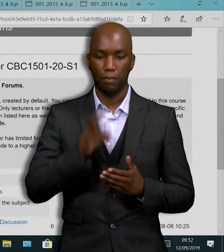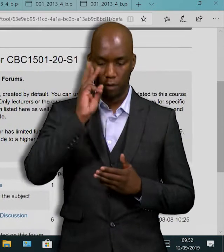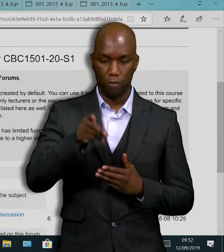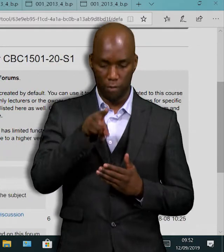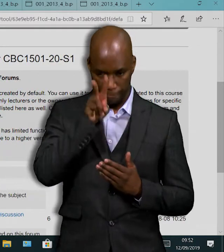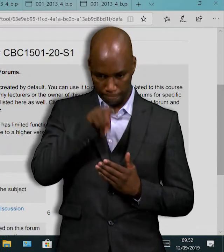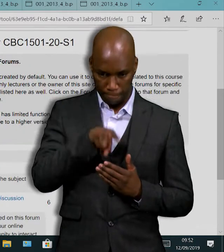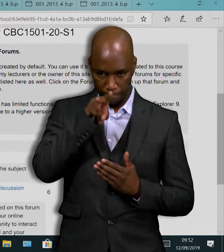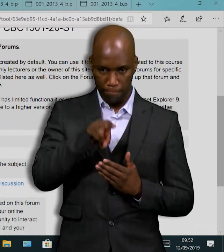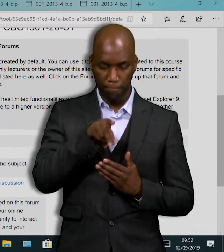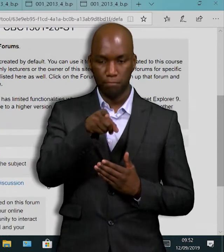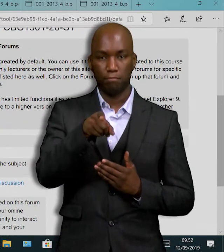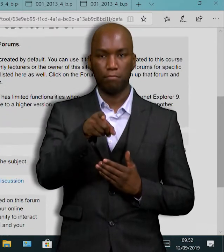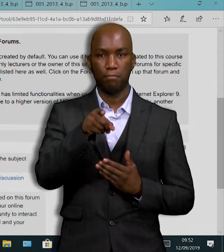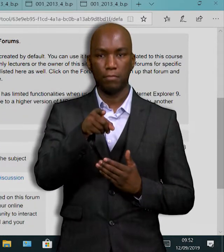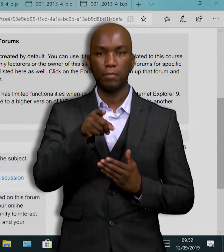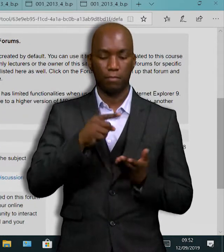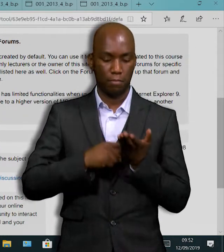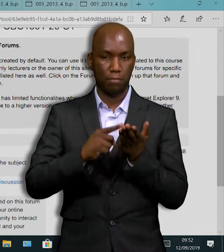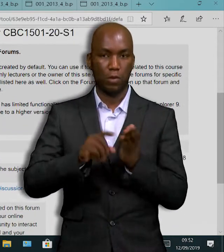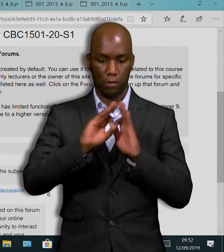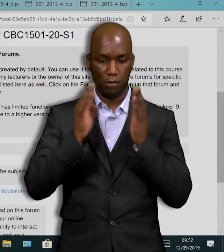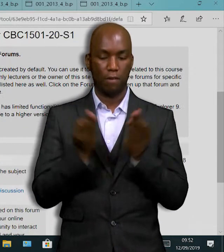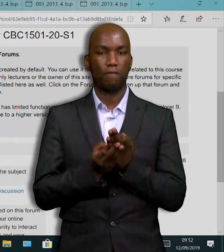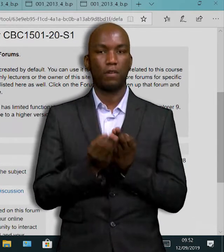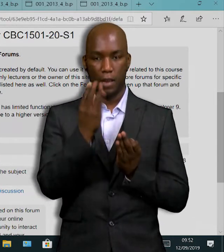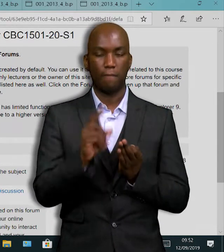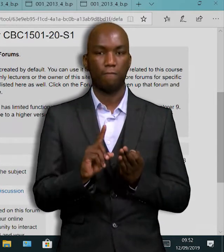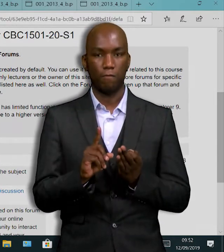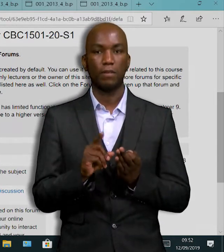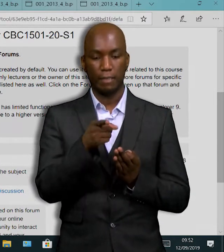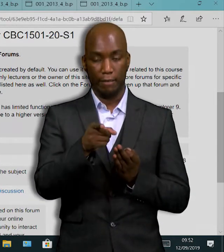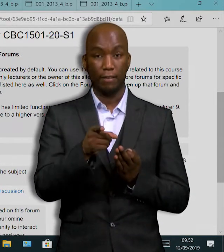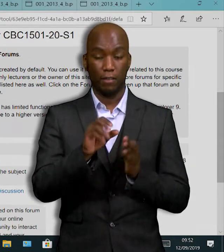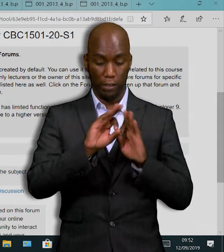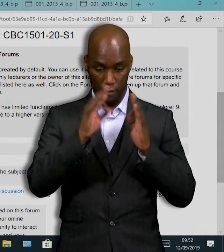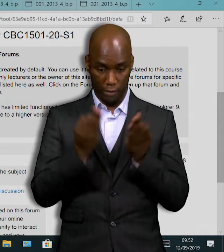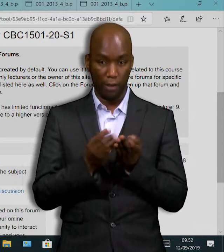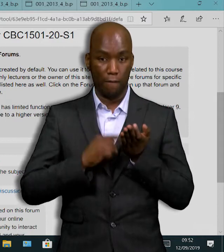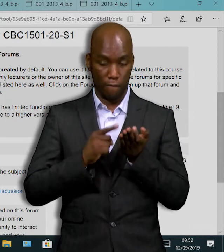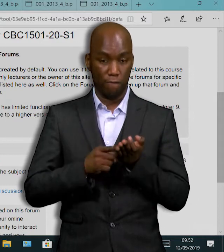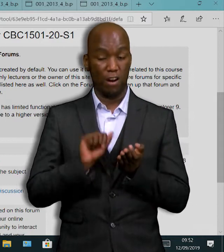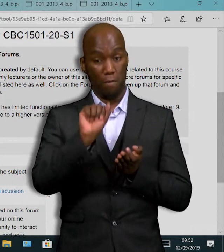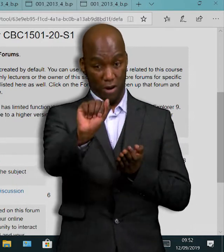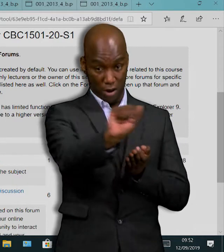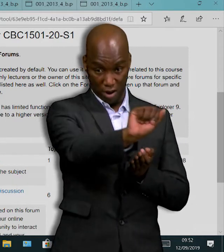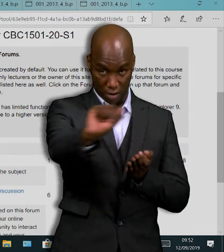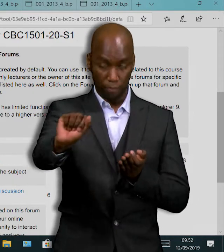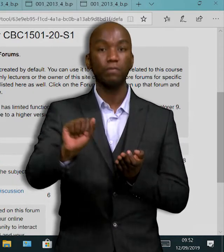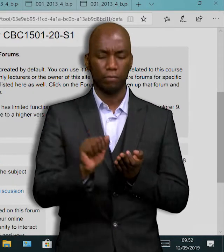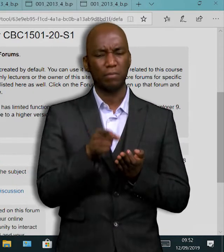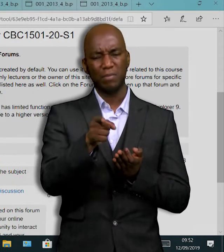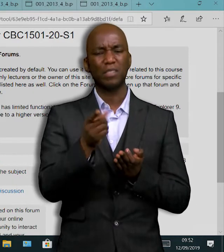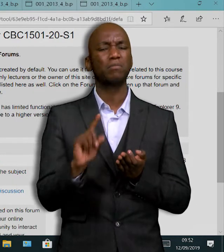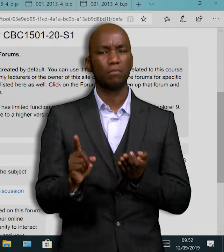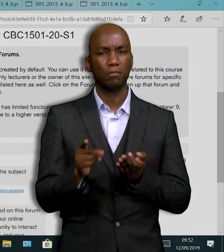You will notice that I have created some discussions for specific topics. This is your